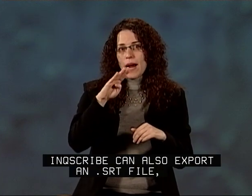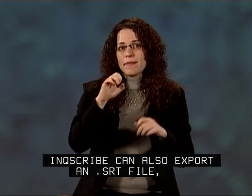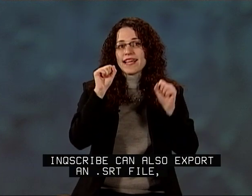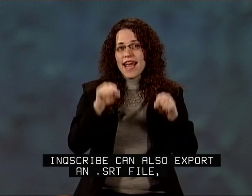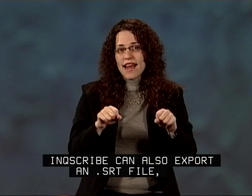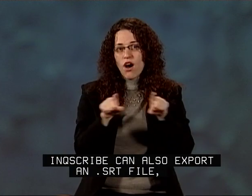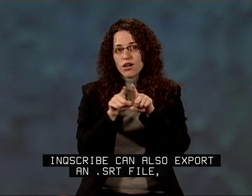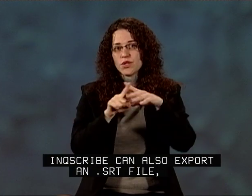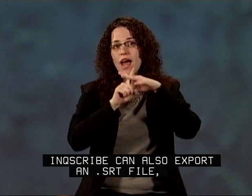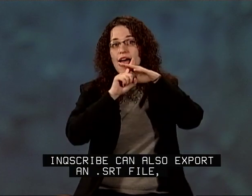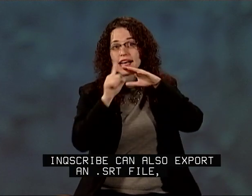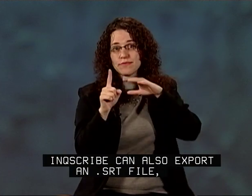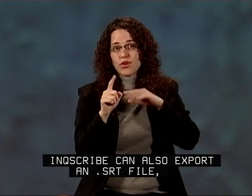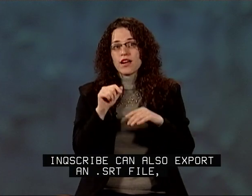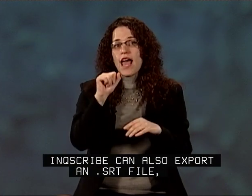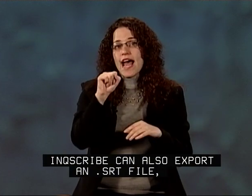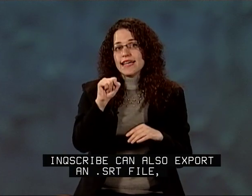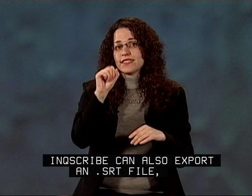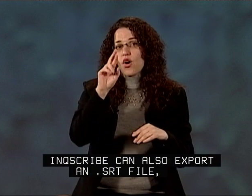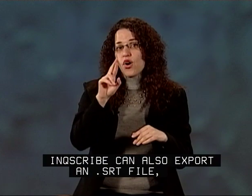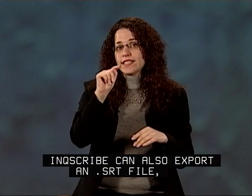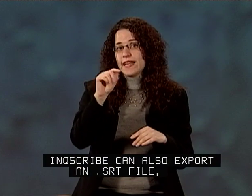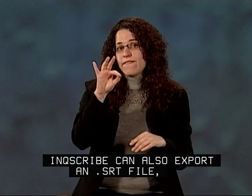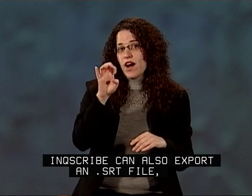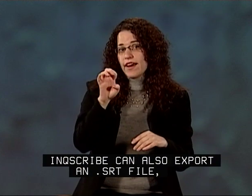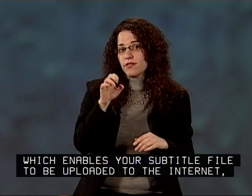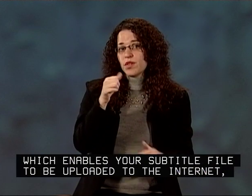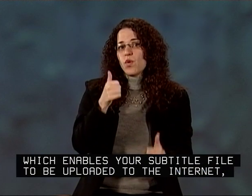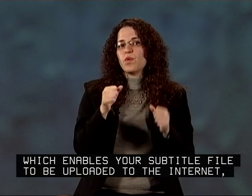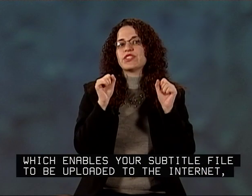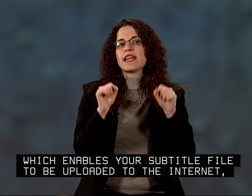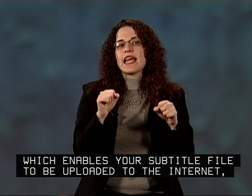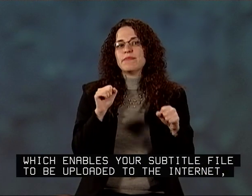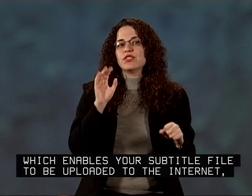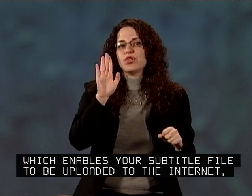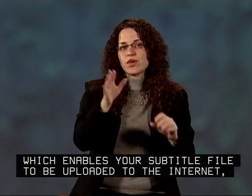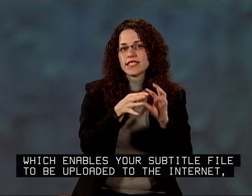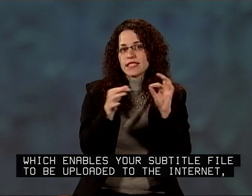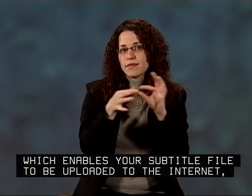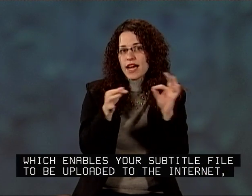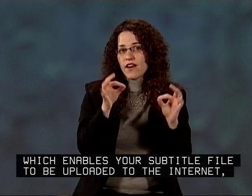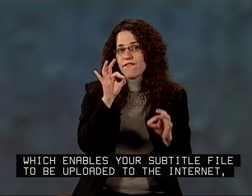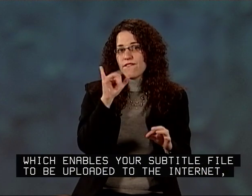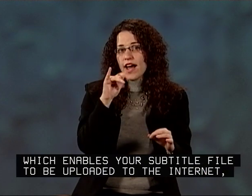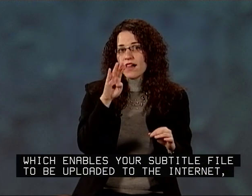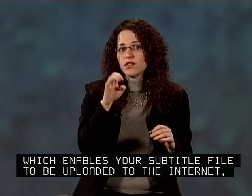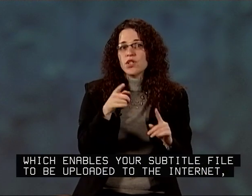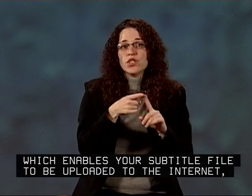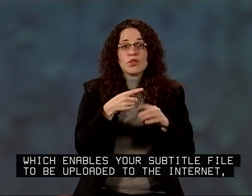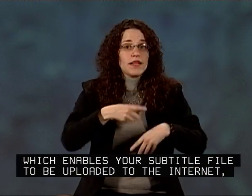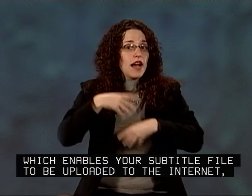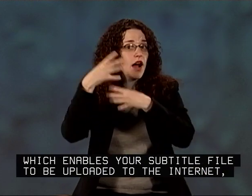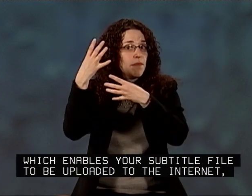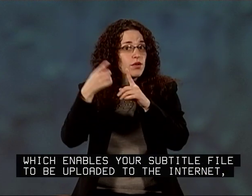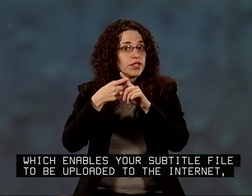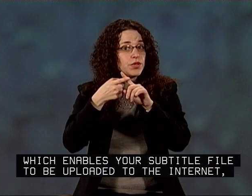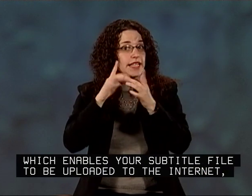InkScribe can also export SRT file, which enables your subtitle file to be uploaded to the